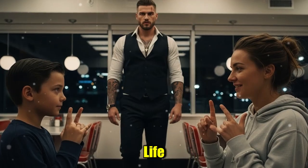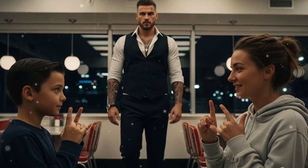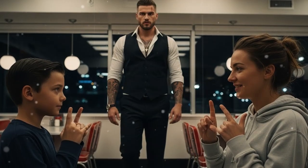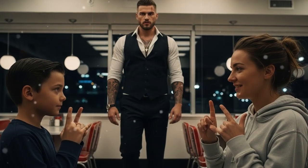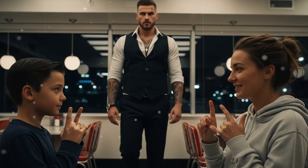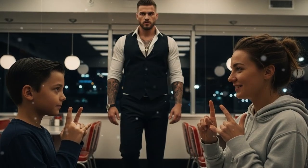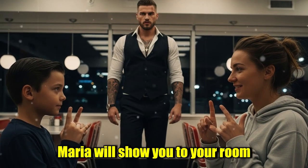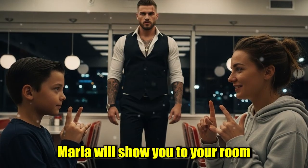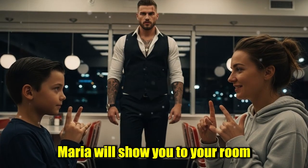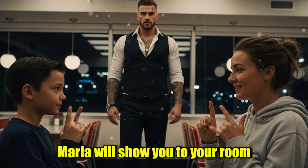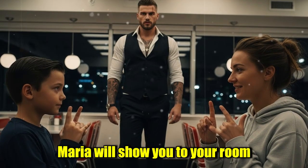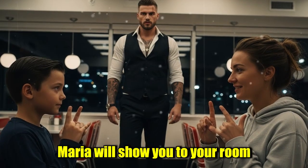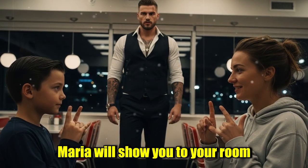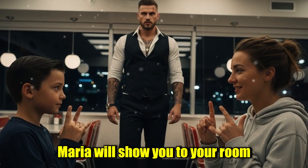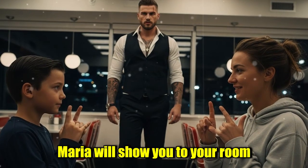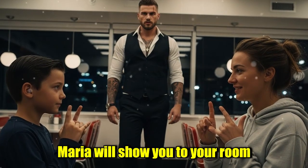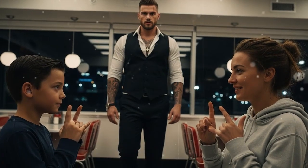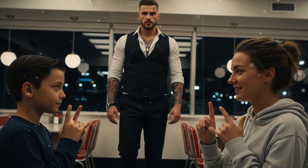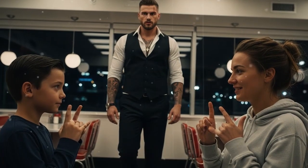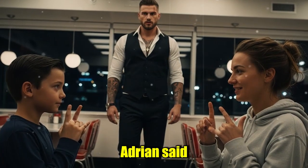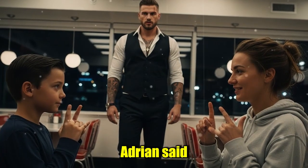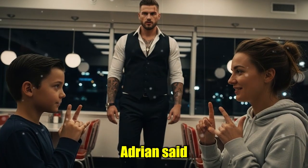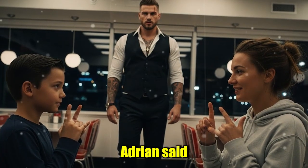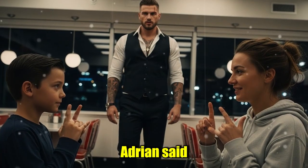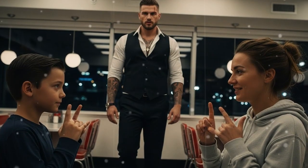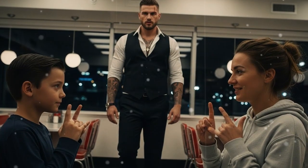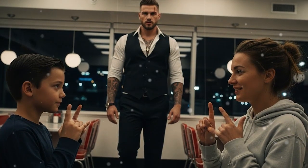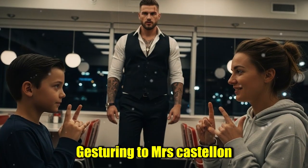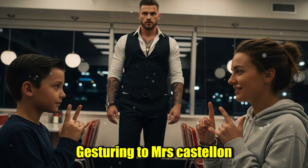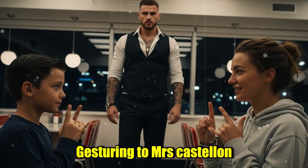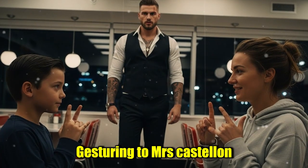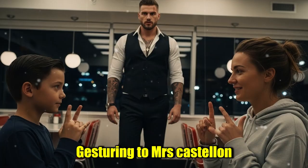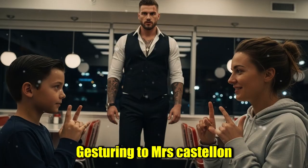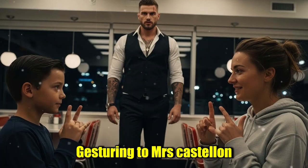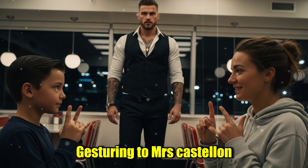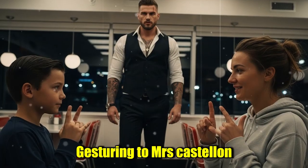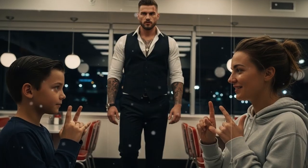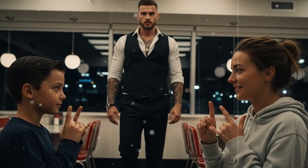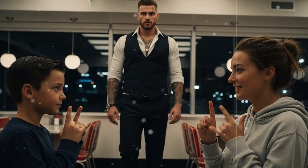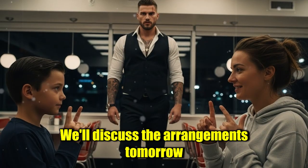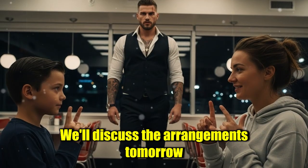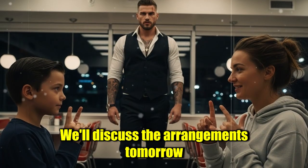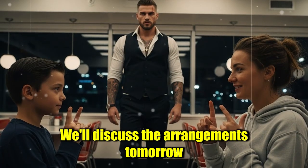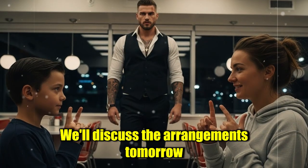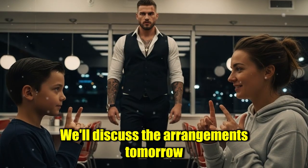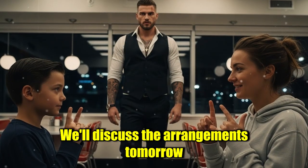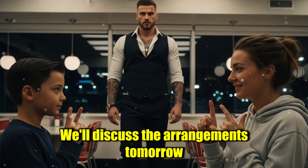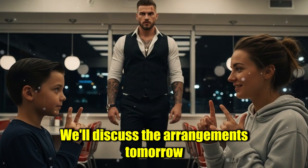lifeless. Maria will show you to your room, Adrian said, gesturing to Mrs. Castellano. We'll discuss the arrangements